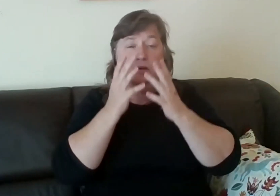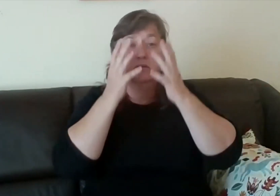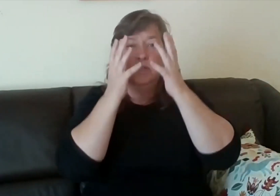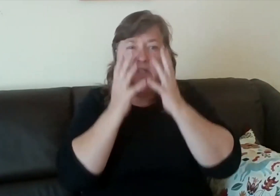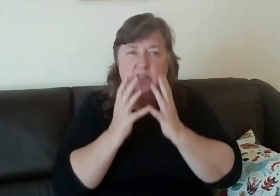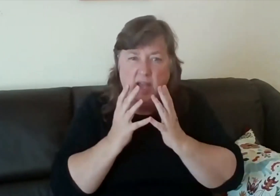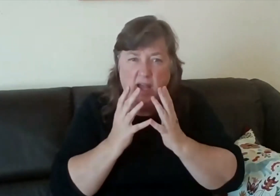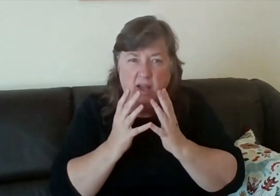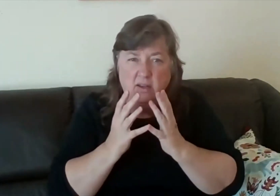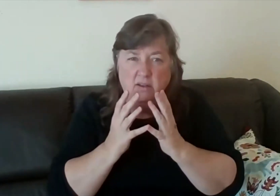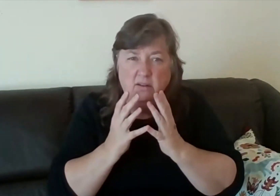Really sad.